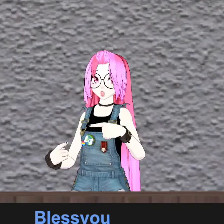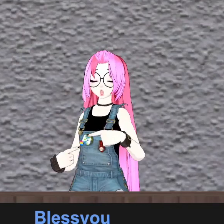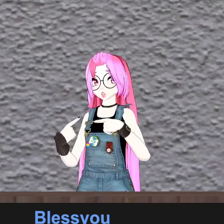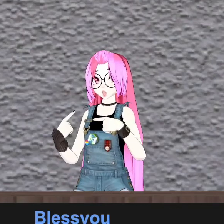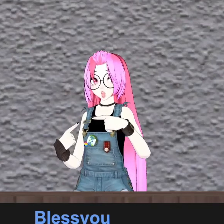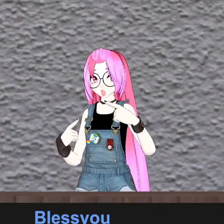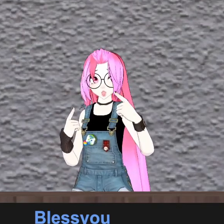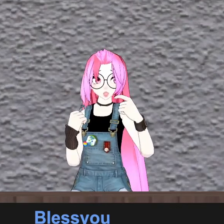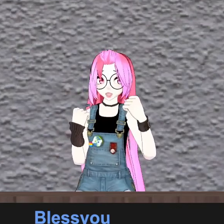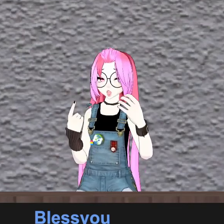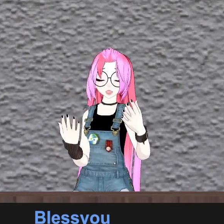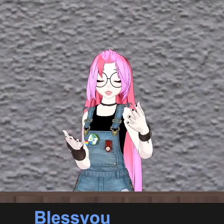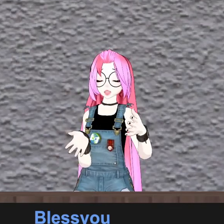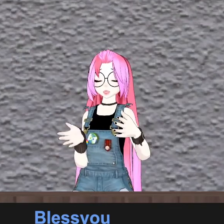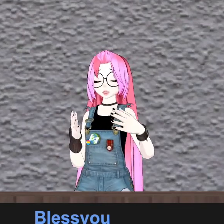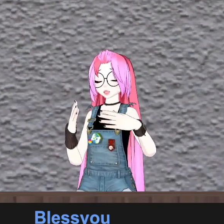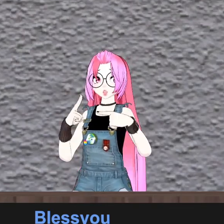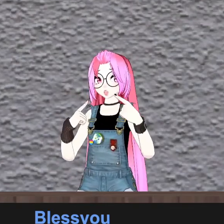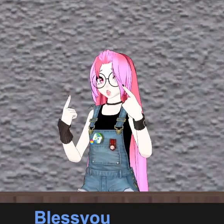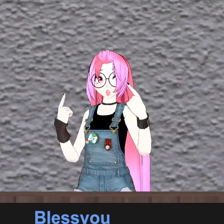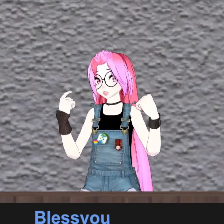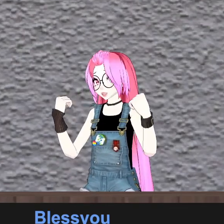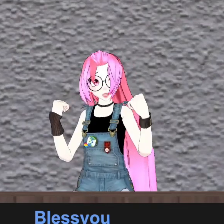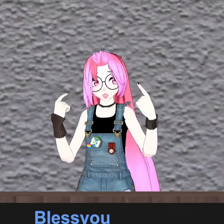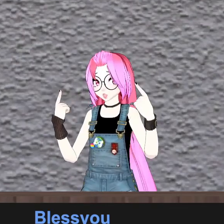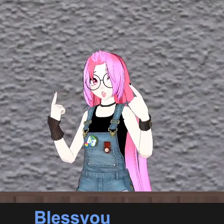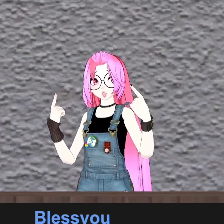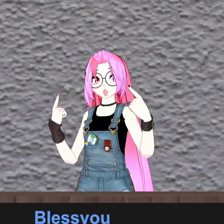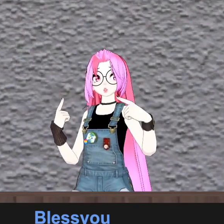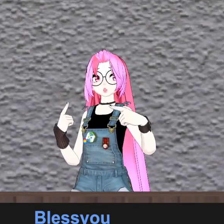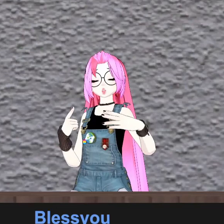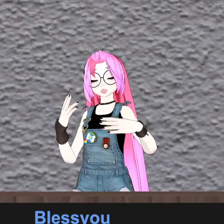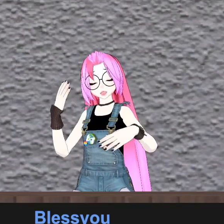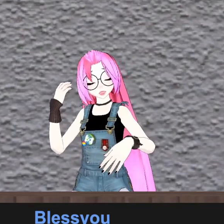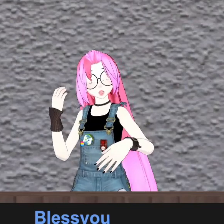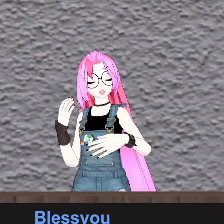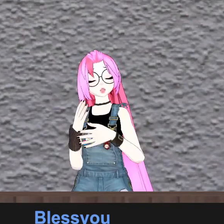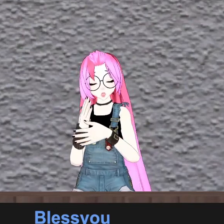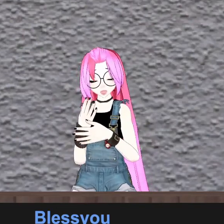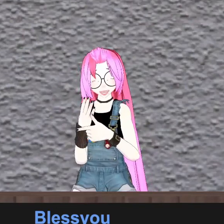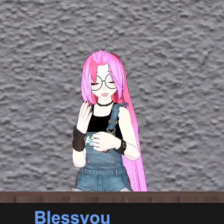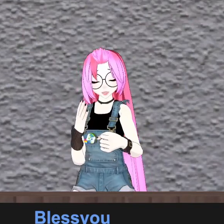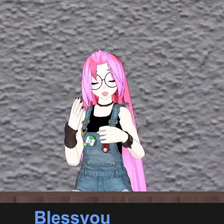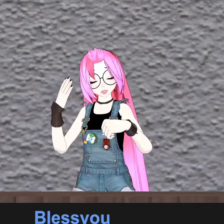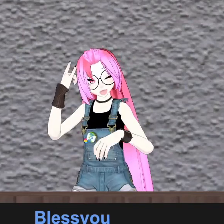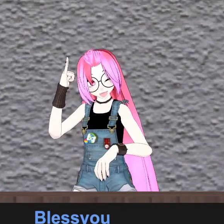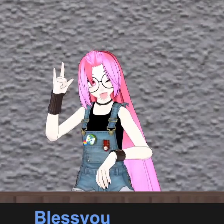really struggling, like they're trying to communicate something, but this person is not understanding, and you know that you do have enough skill and knowledge